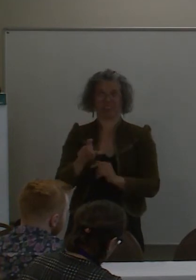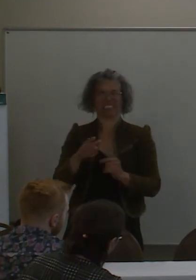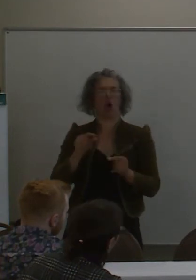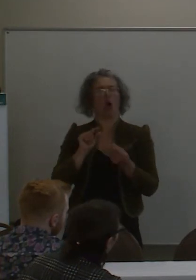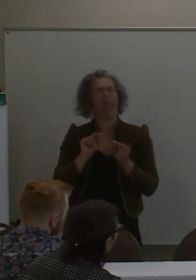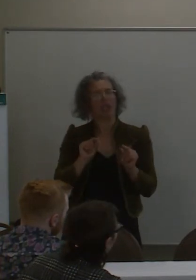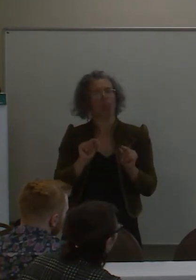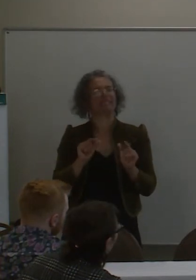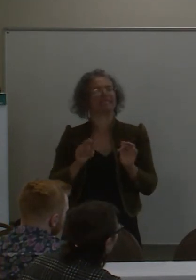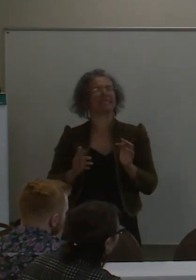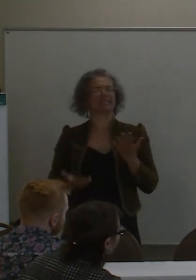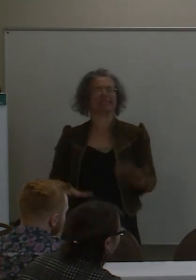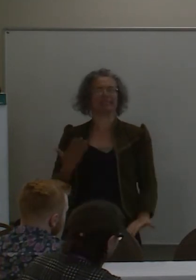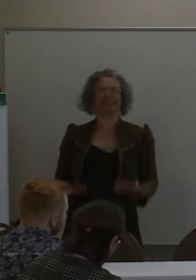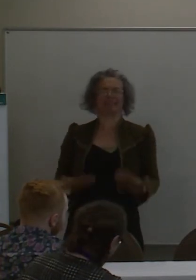of,